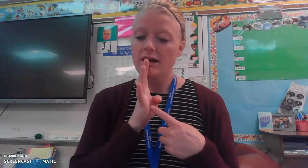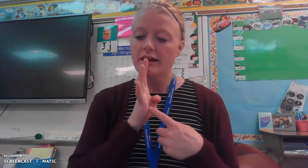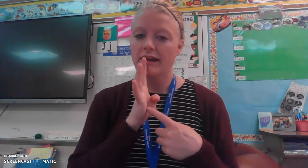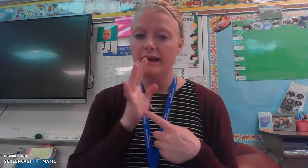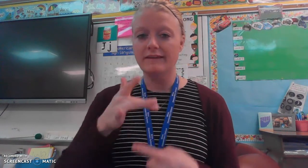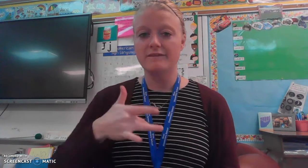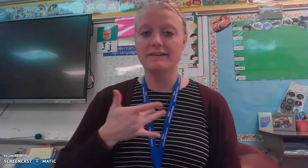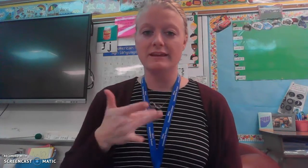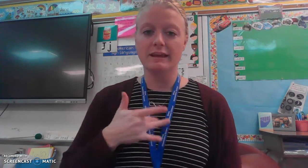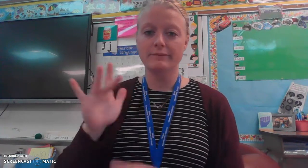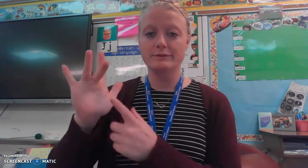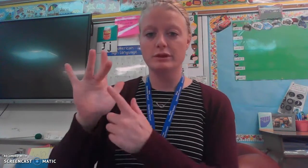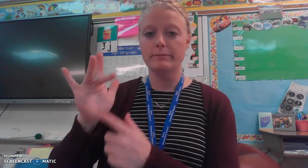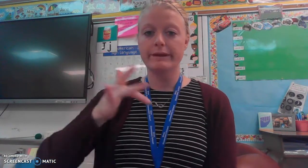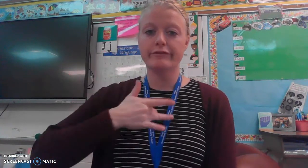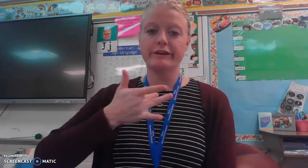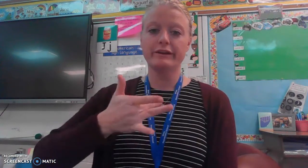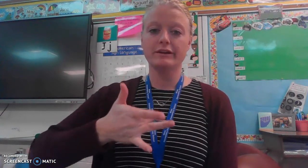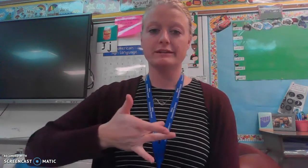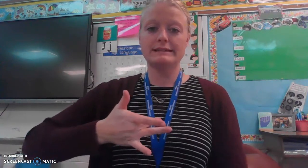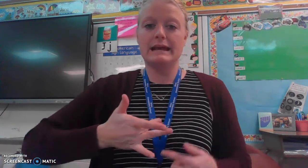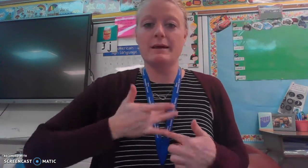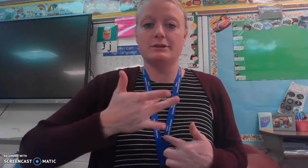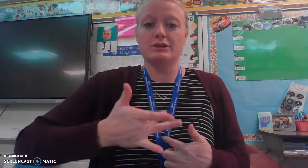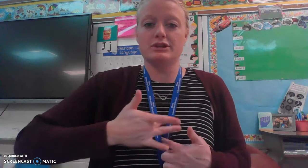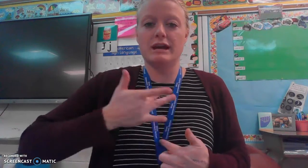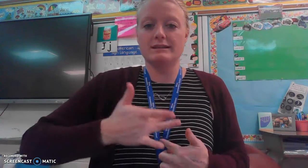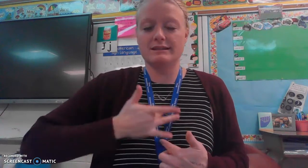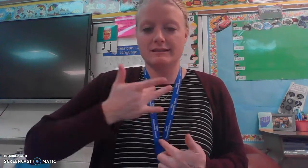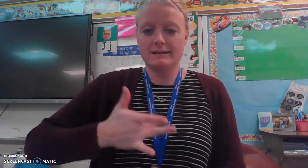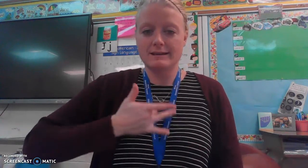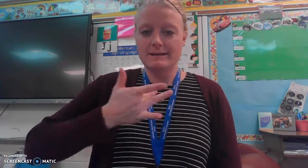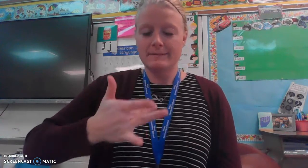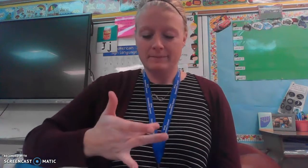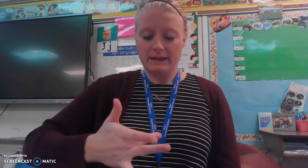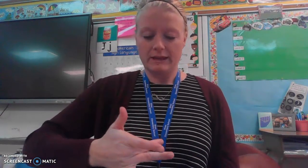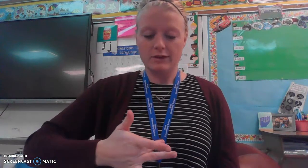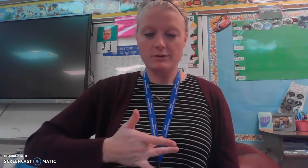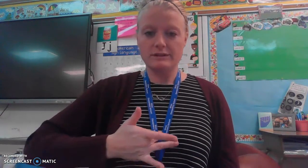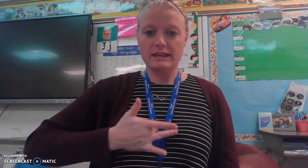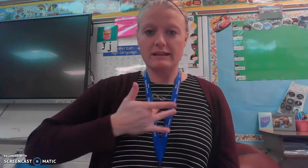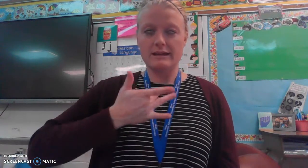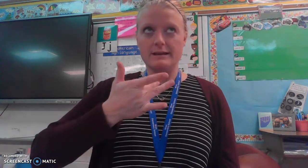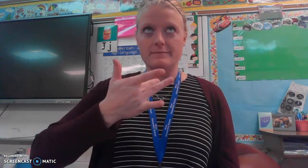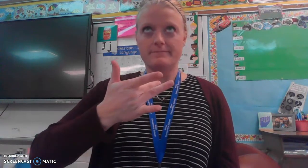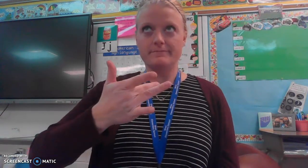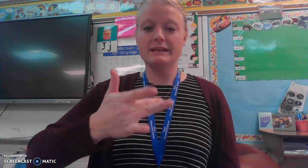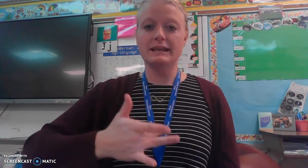Talk, and then feeling. So your middle finger taps your chest and goes, makes like